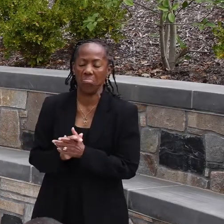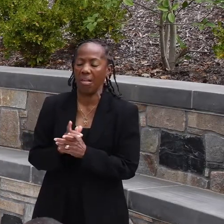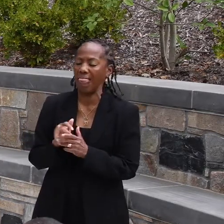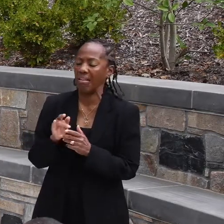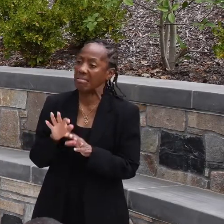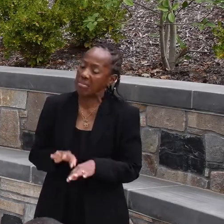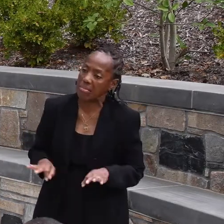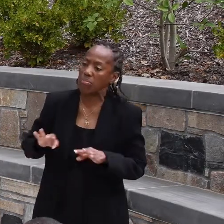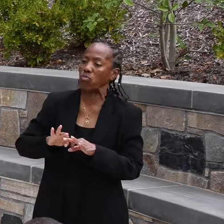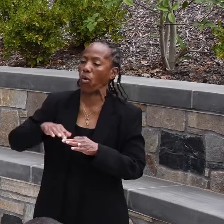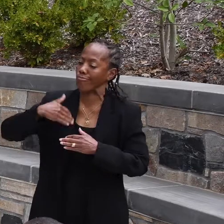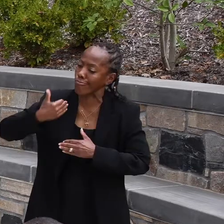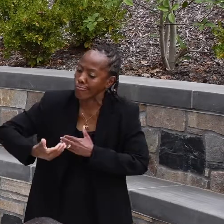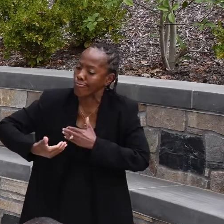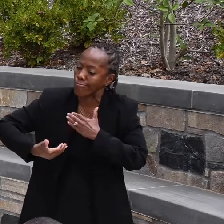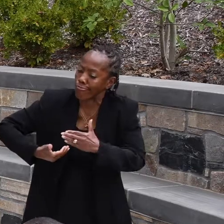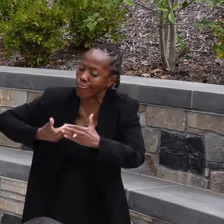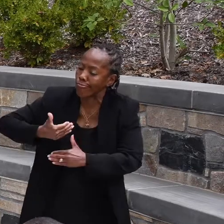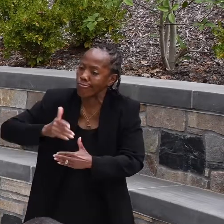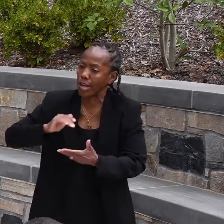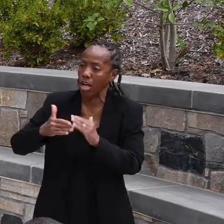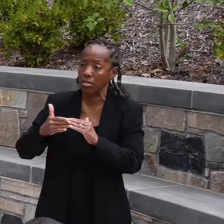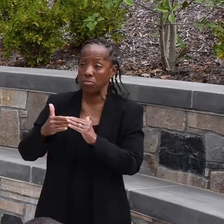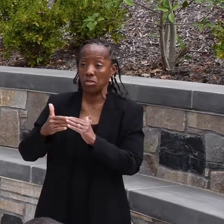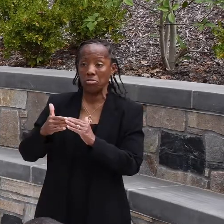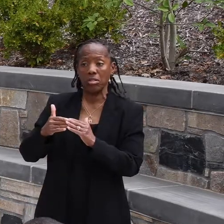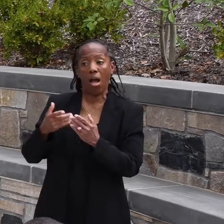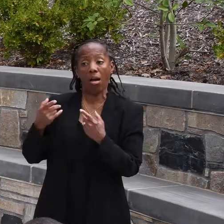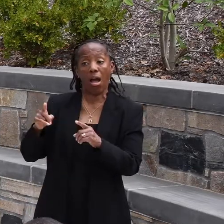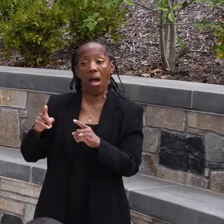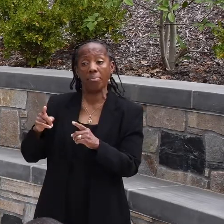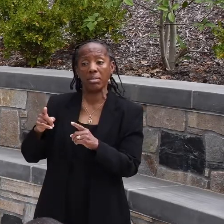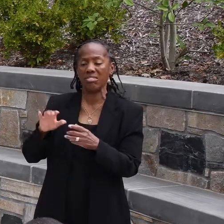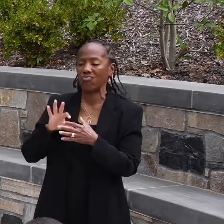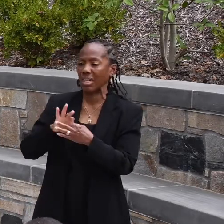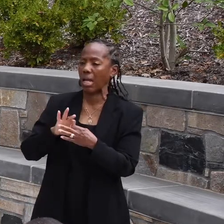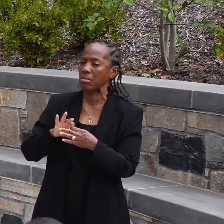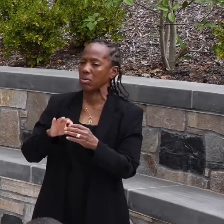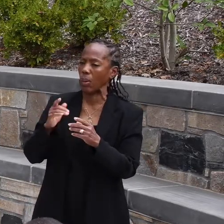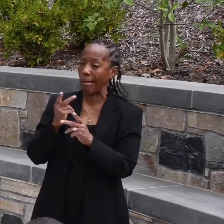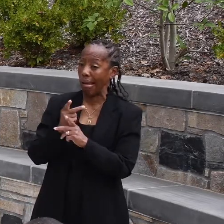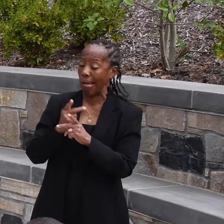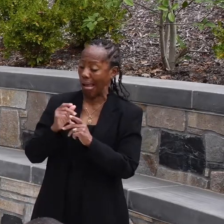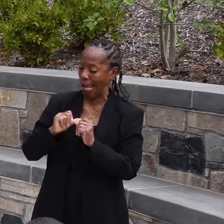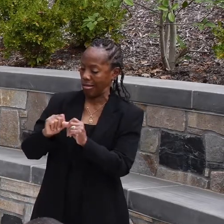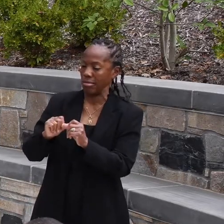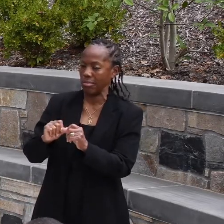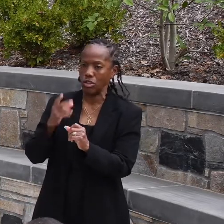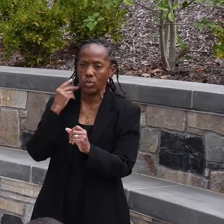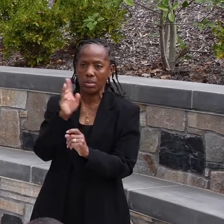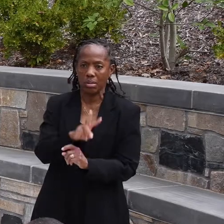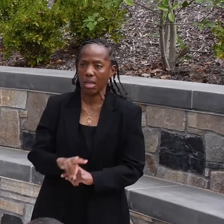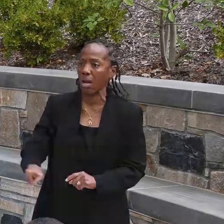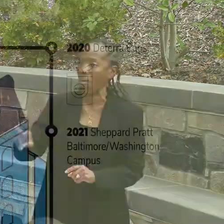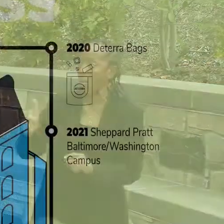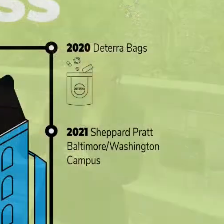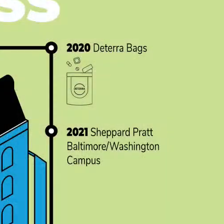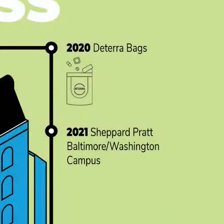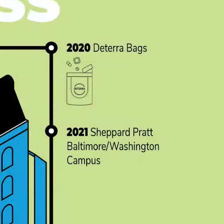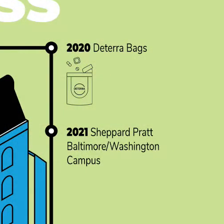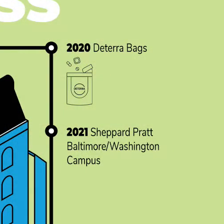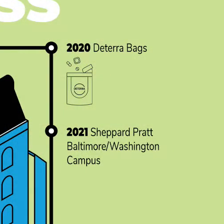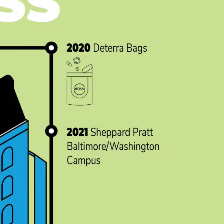This critical progress our community has made regarding our continuum of care can be seen on our